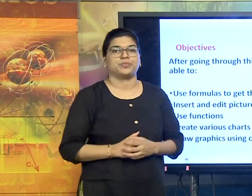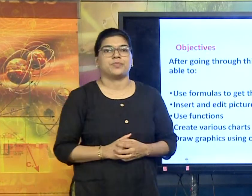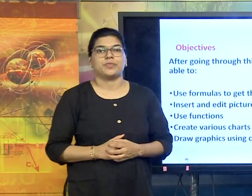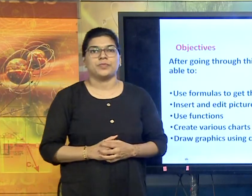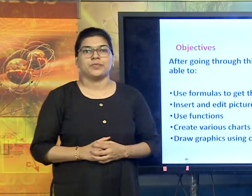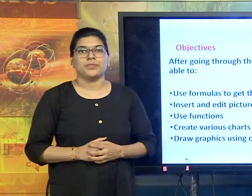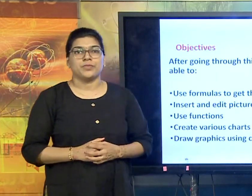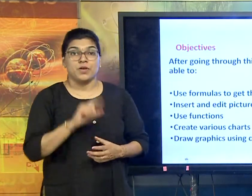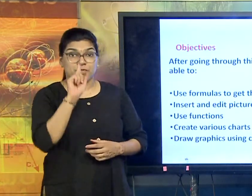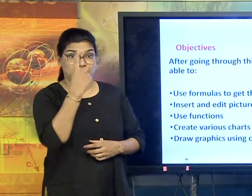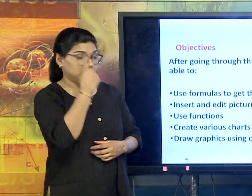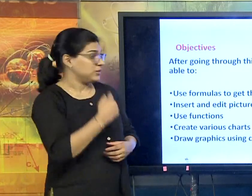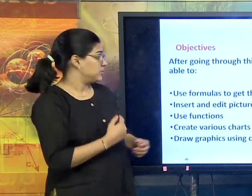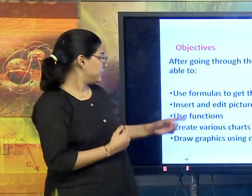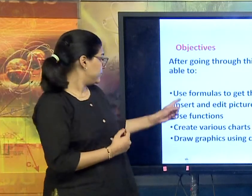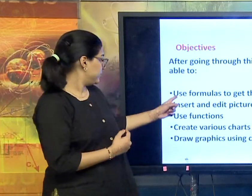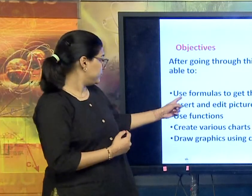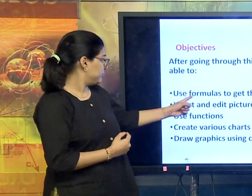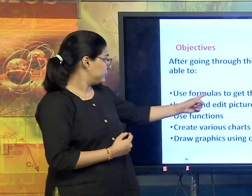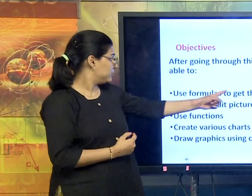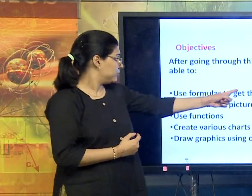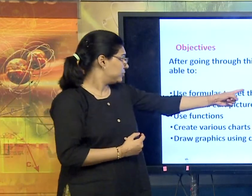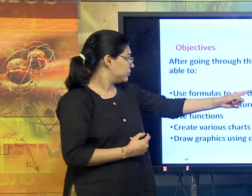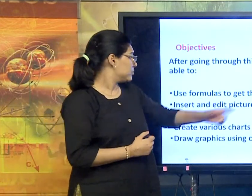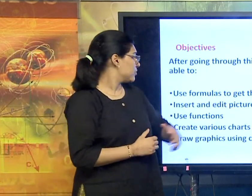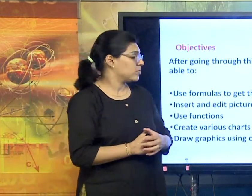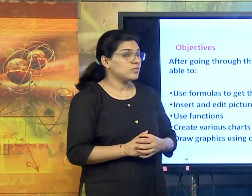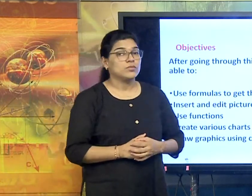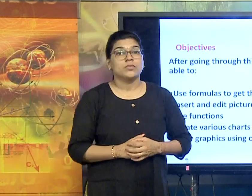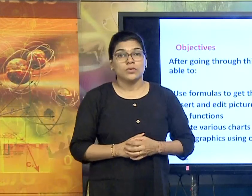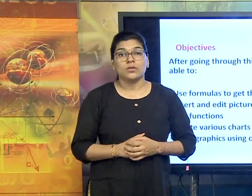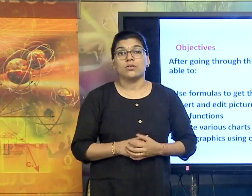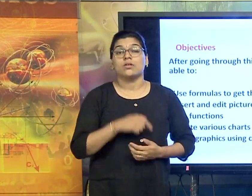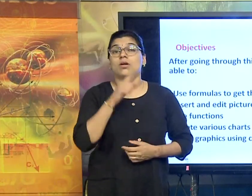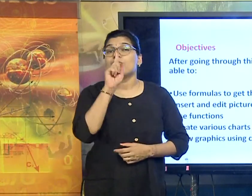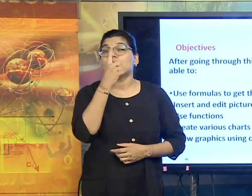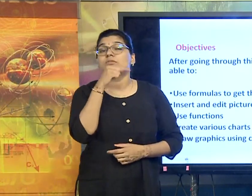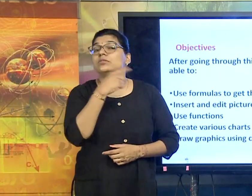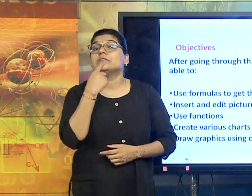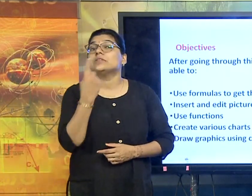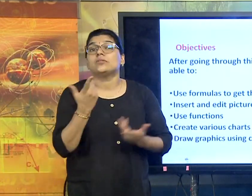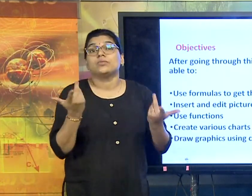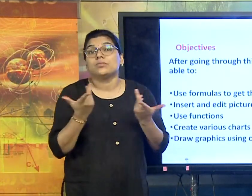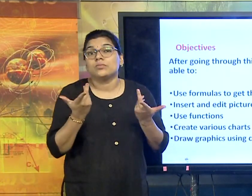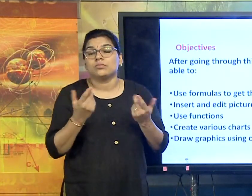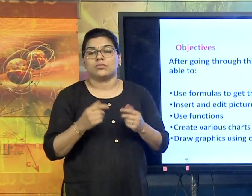is shown here in bullets. This is our first objective.